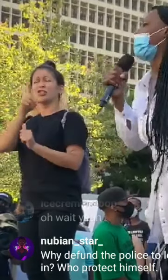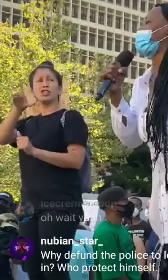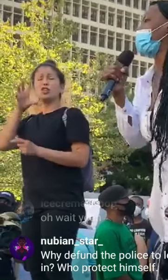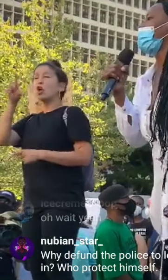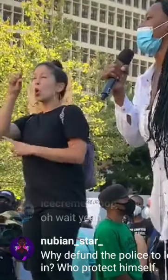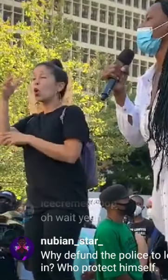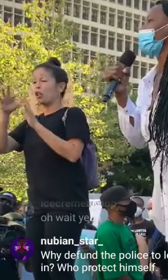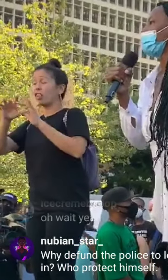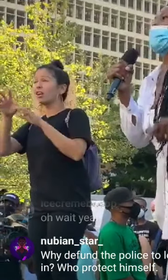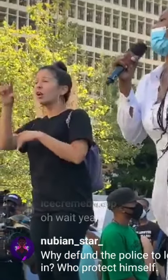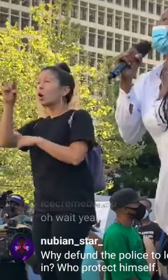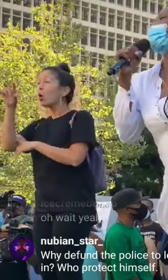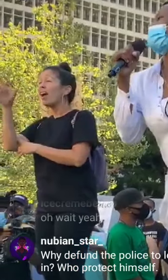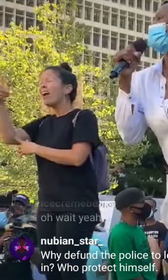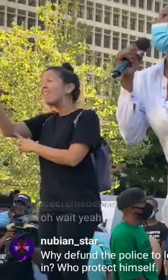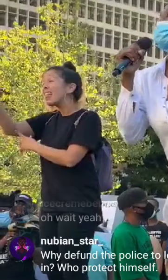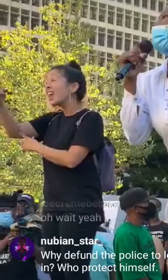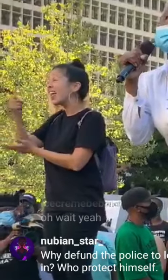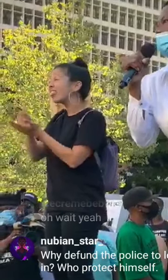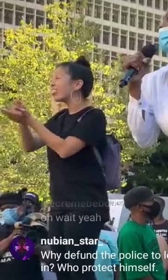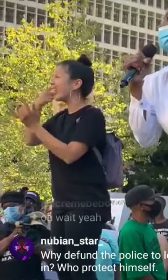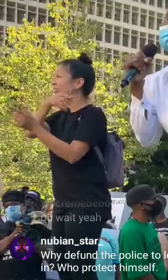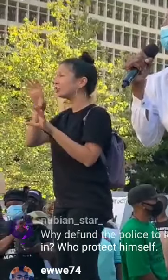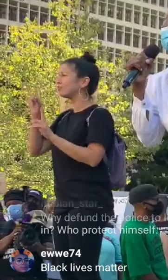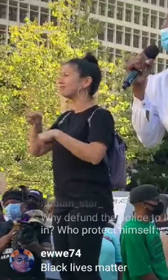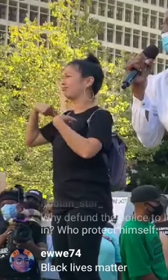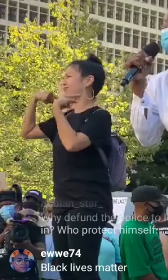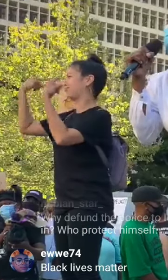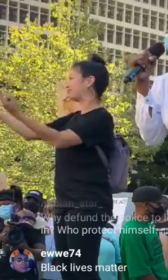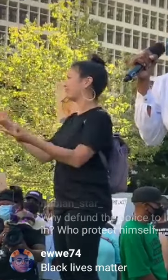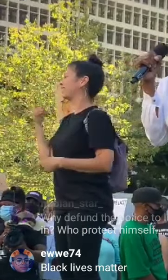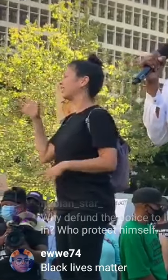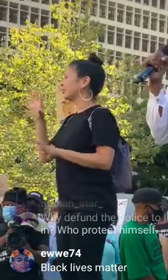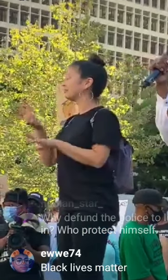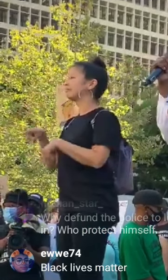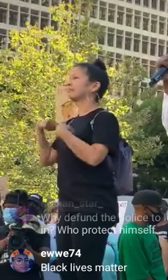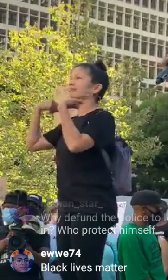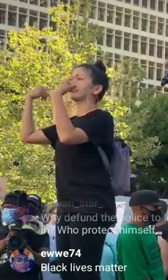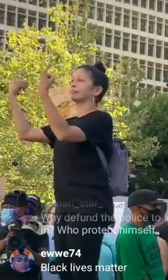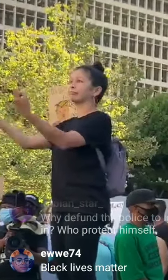can Google it. They've been doing this for a long time.